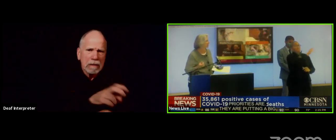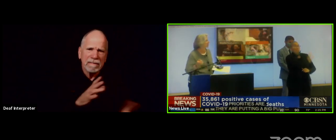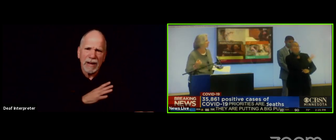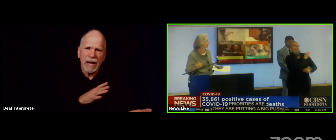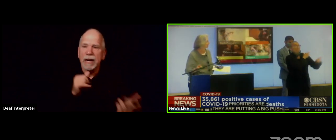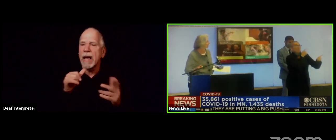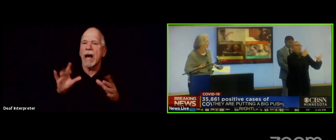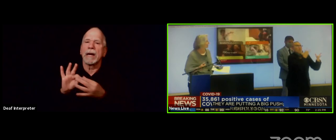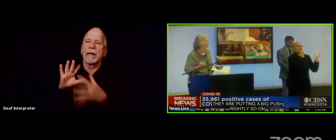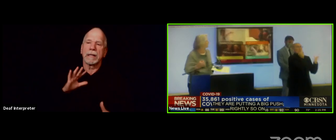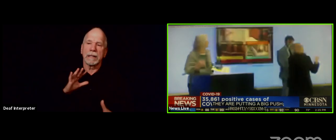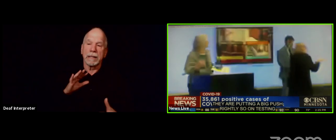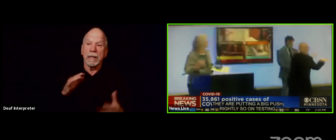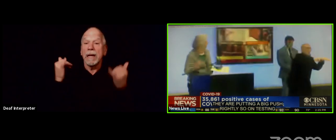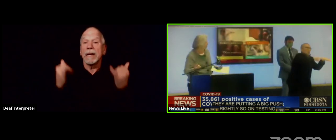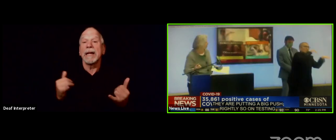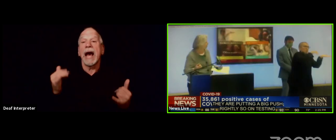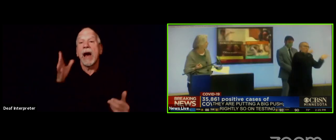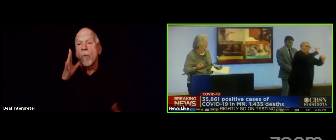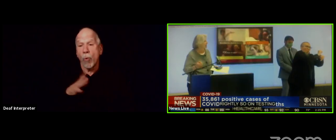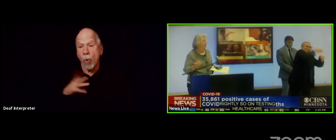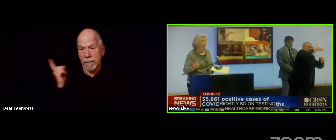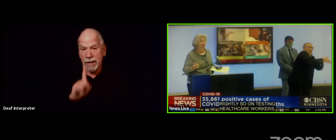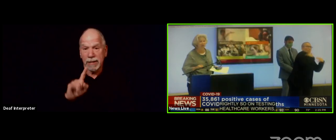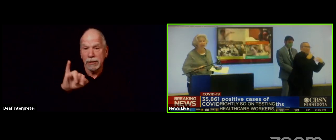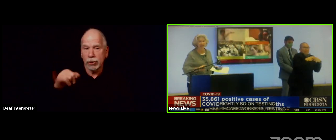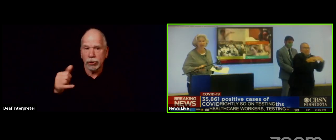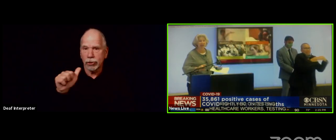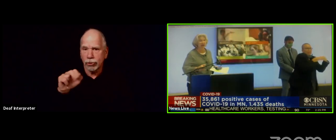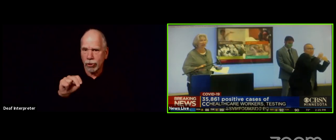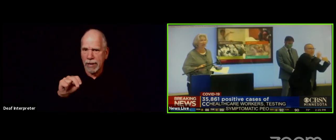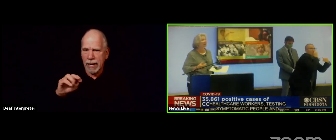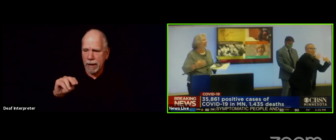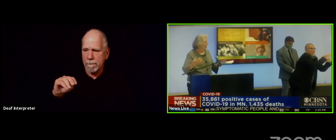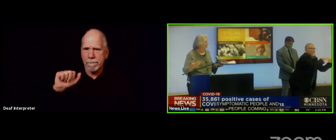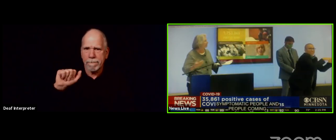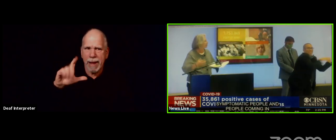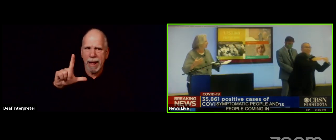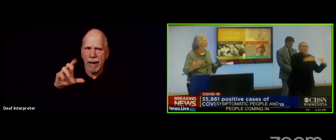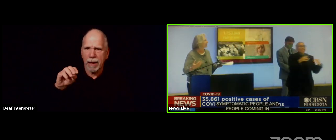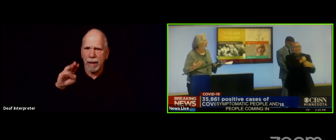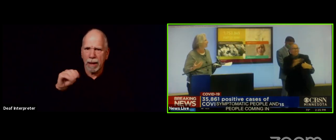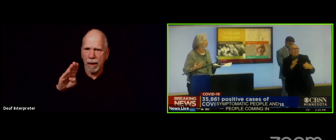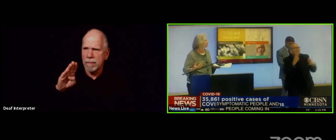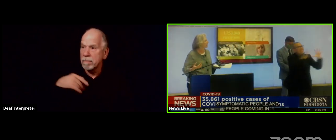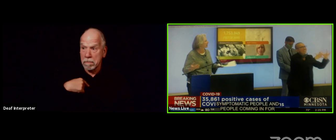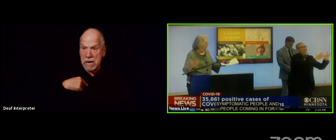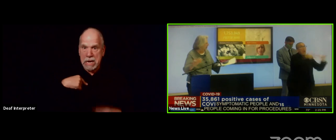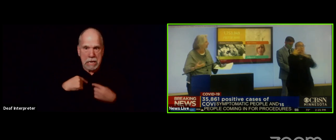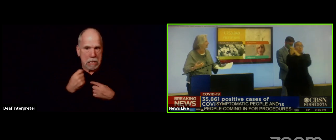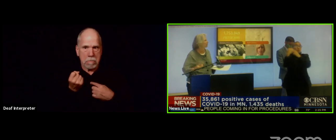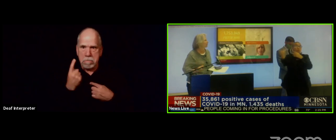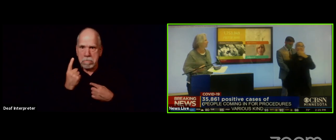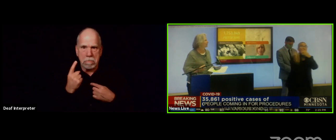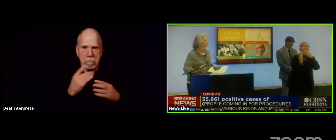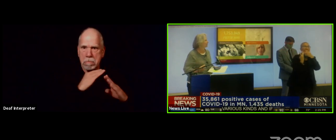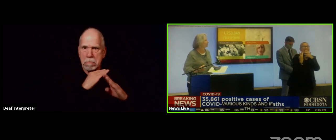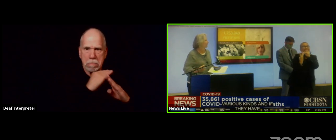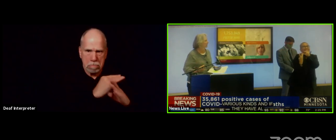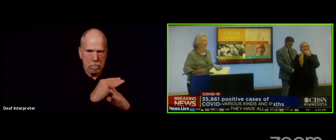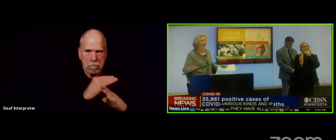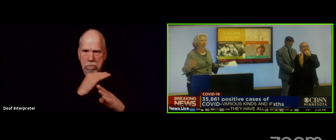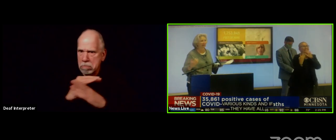people coming in for procedures of various kinds. And if they have all of that covered, then they're more able to